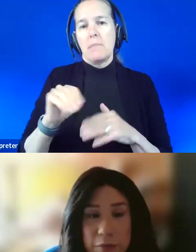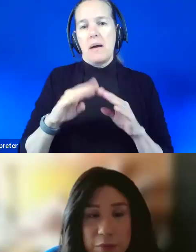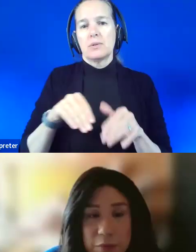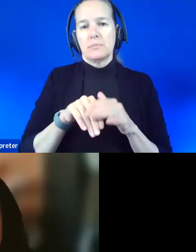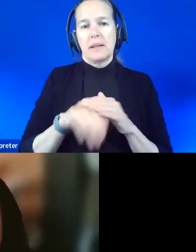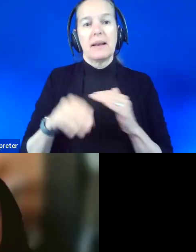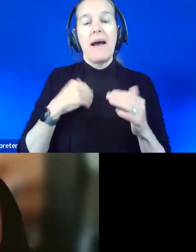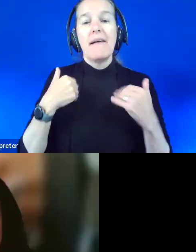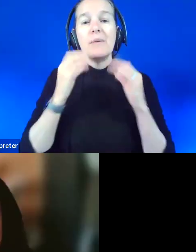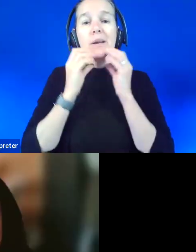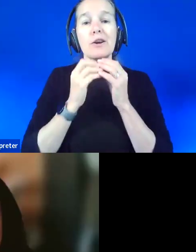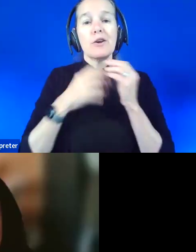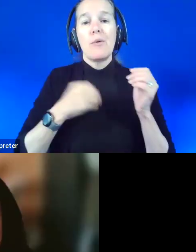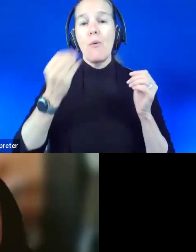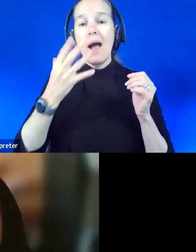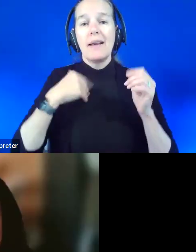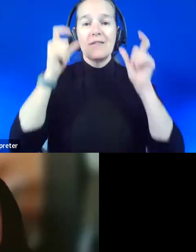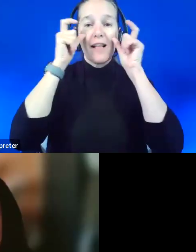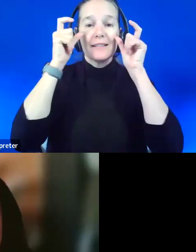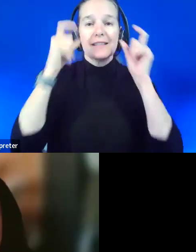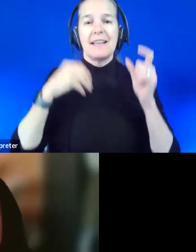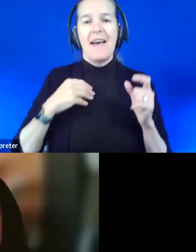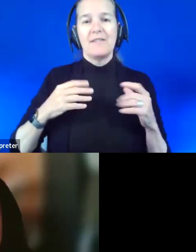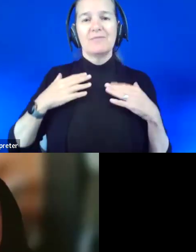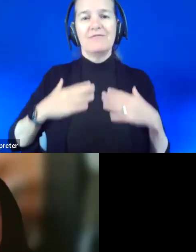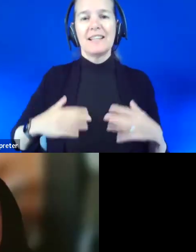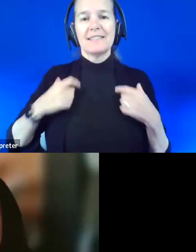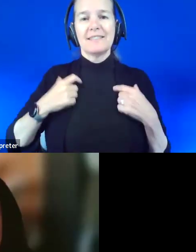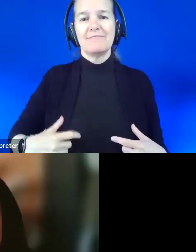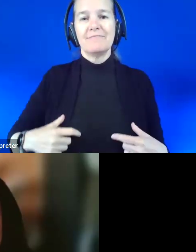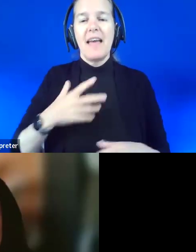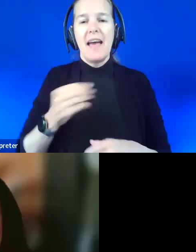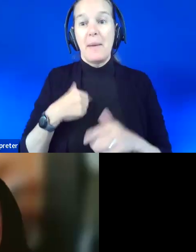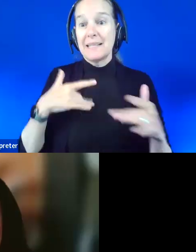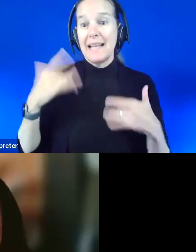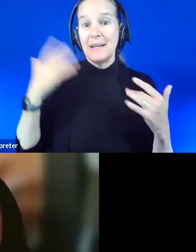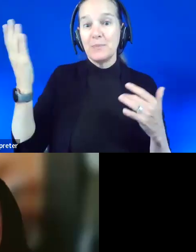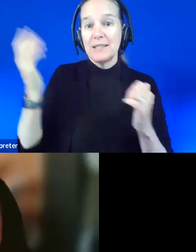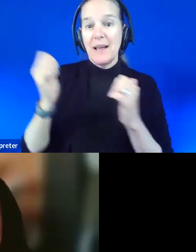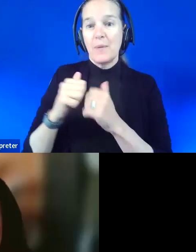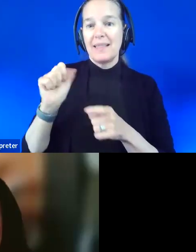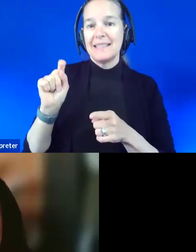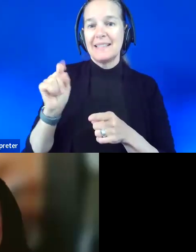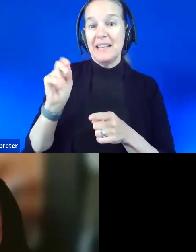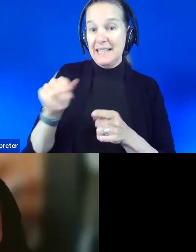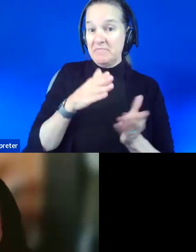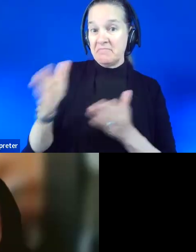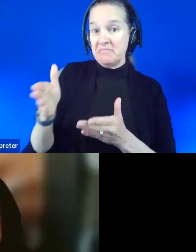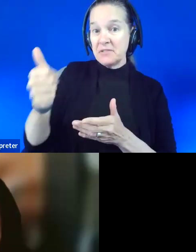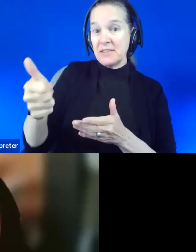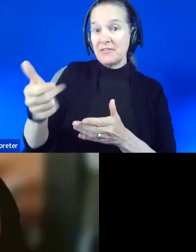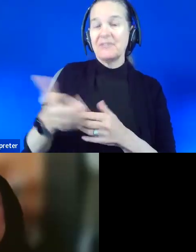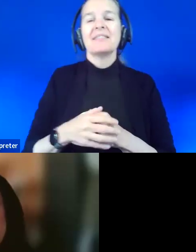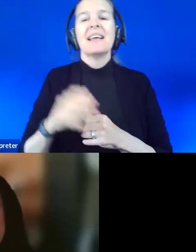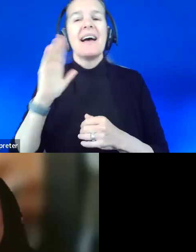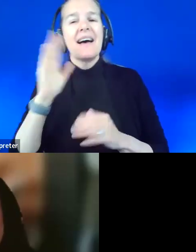bearded white man with glasses, and I'm wearing a sweater vest. And I'm really excited to present with Tiffany. Tiffany? Hi,